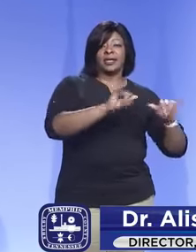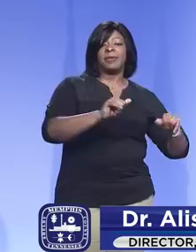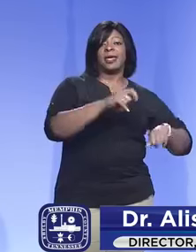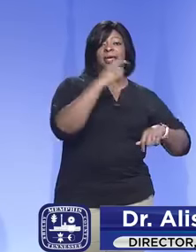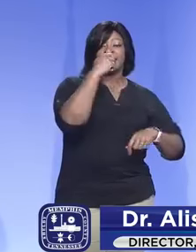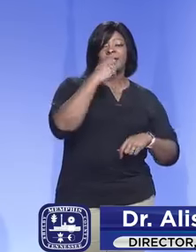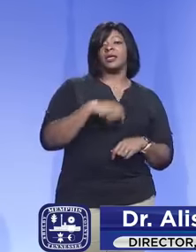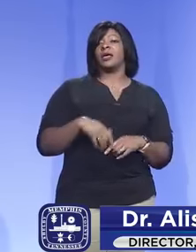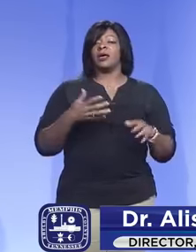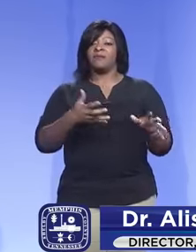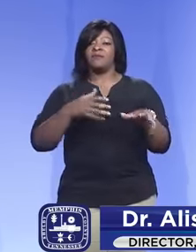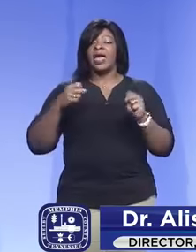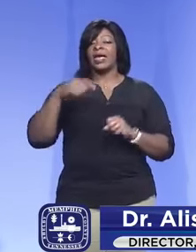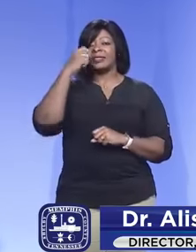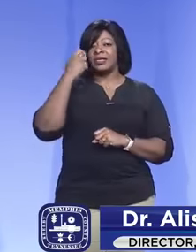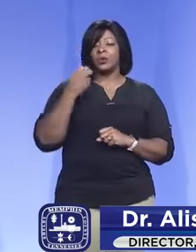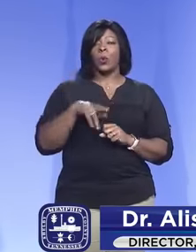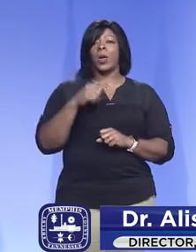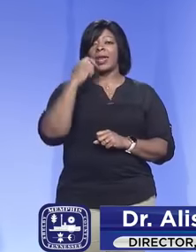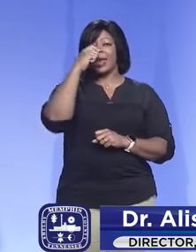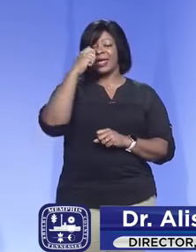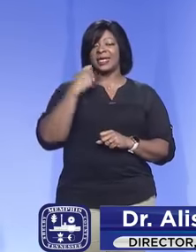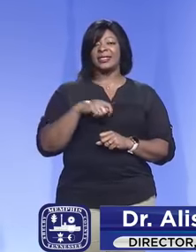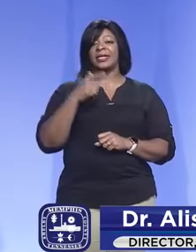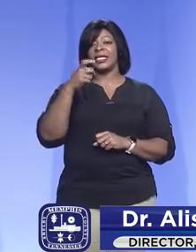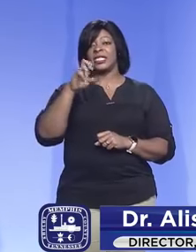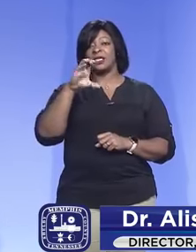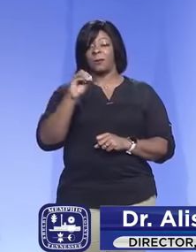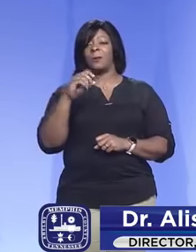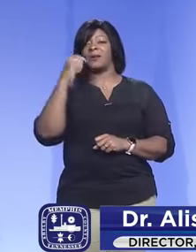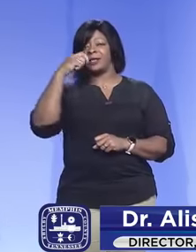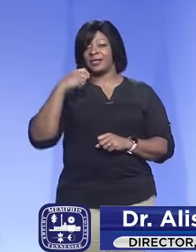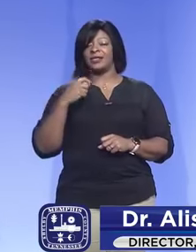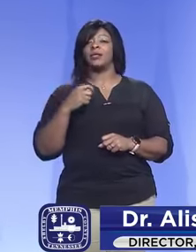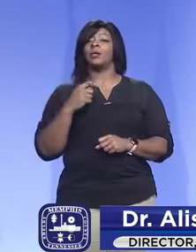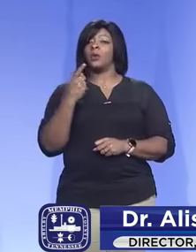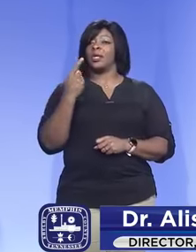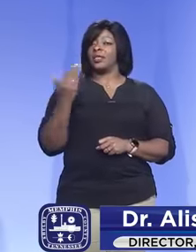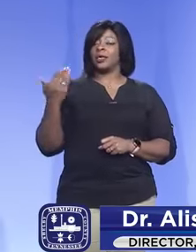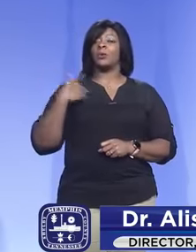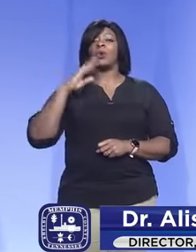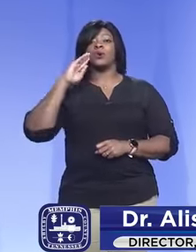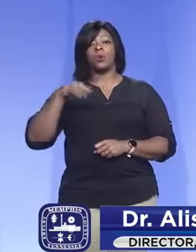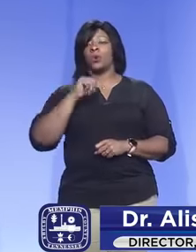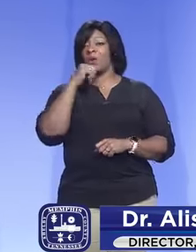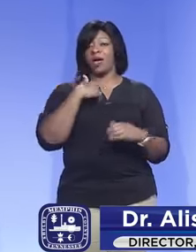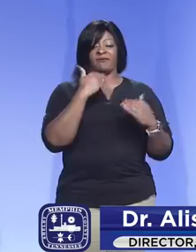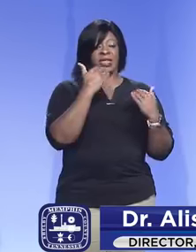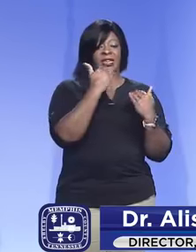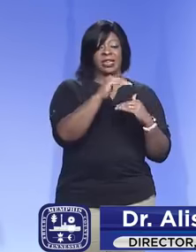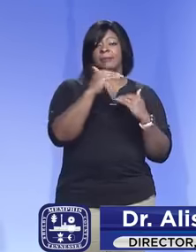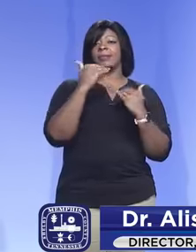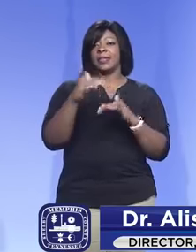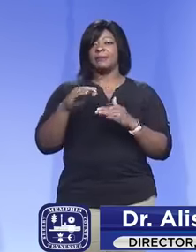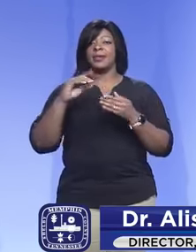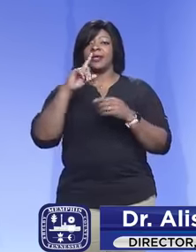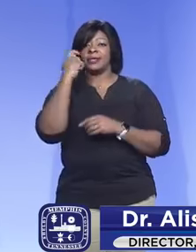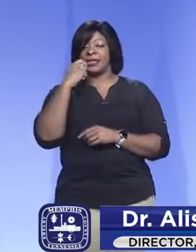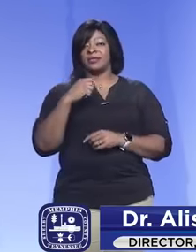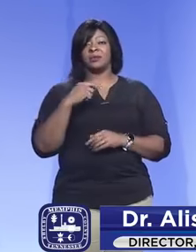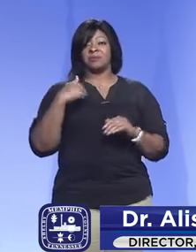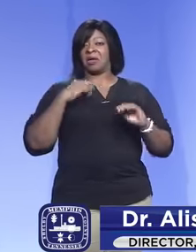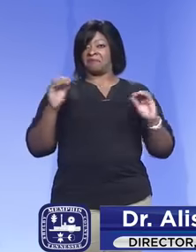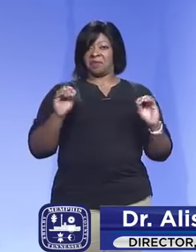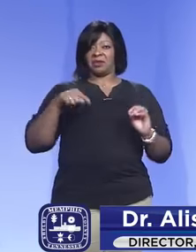typical nasopharyngeal testing. One thing that we know now is that we really don't have a limit of tests, and we really haven't in